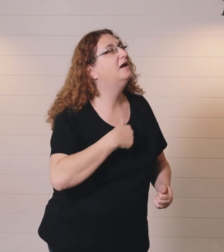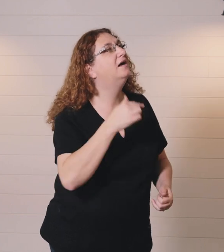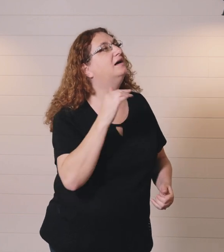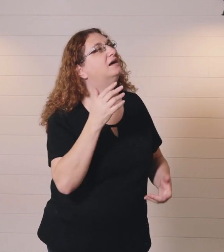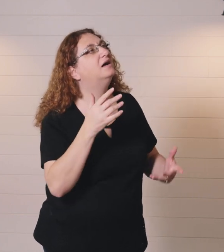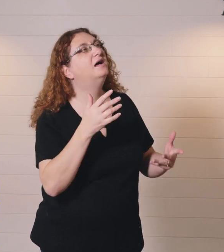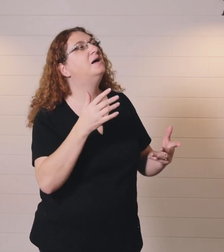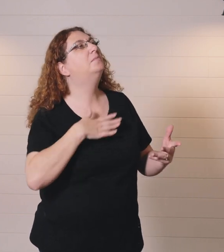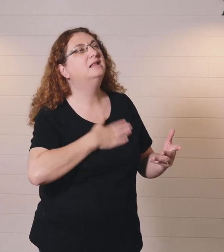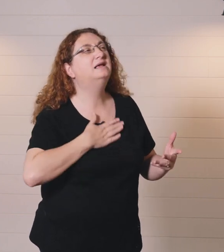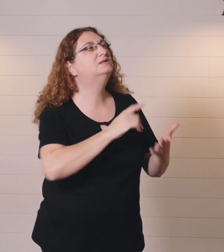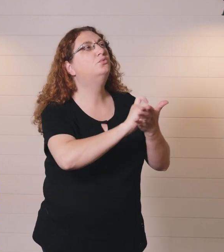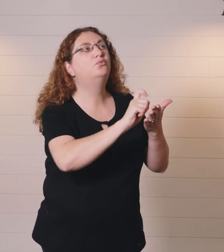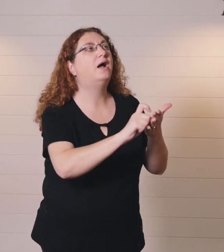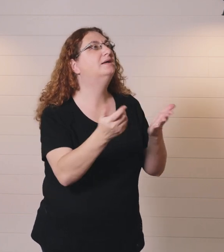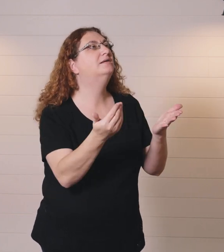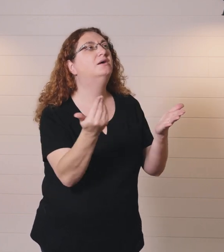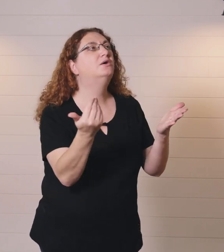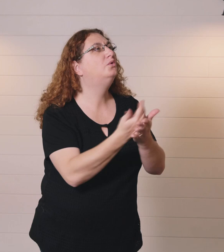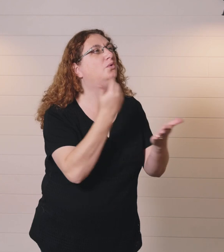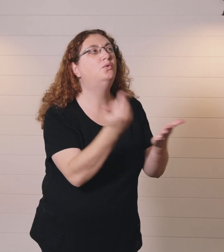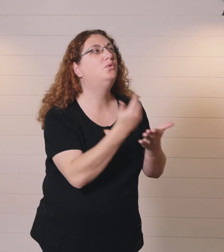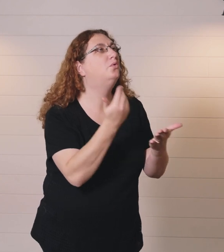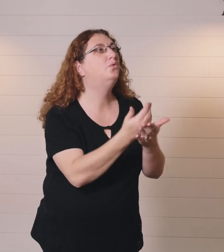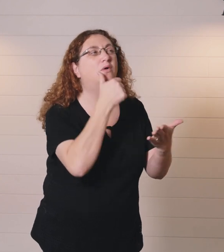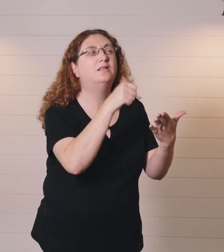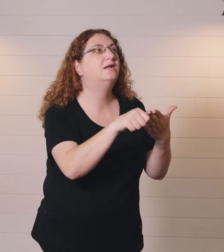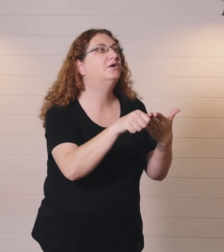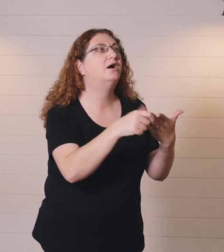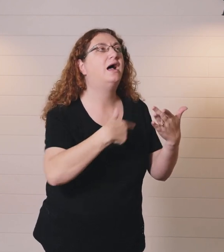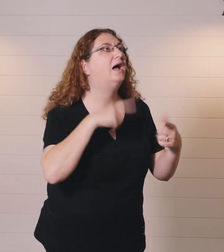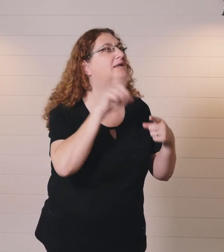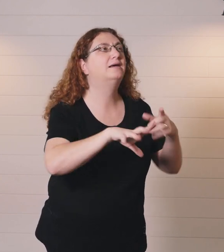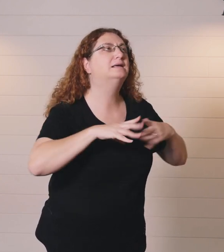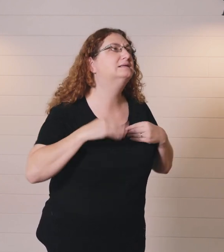let a new edict be written. How can I bear it? The destruction of my people.